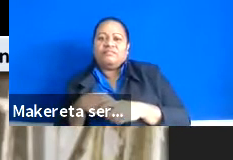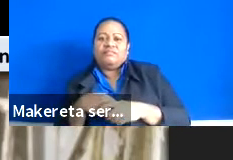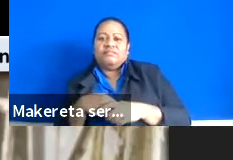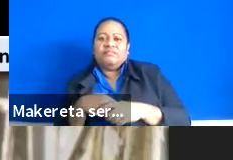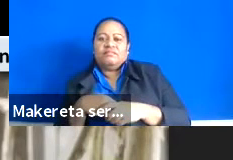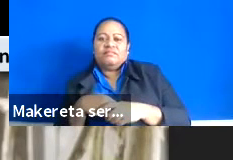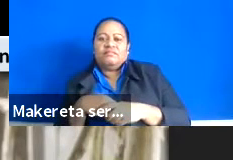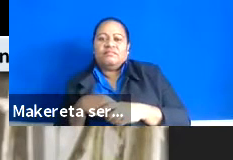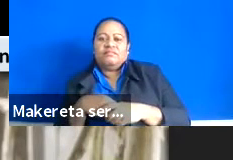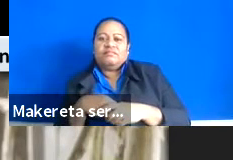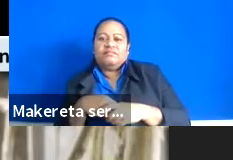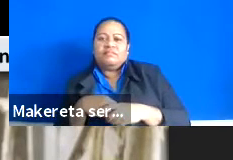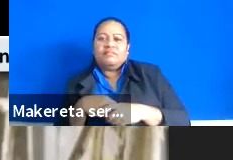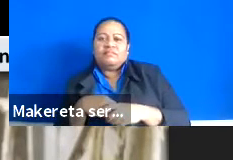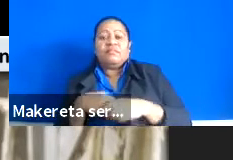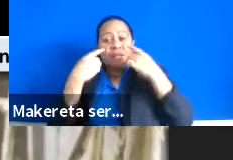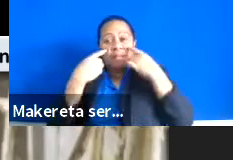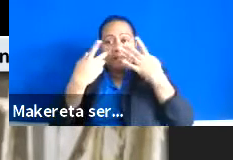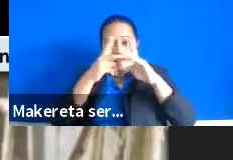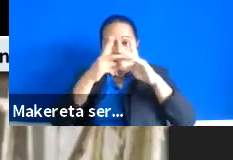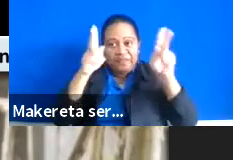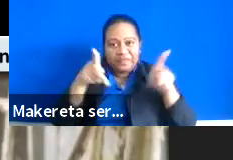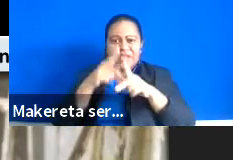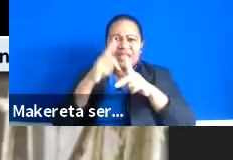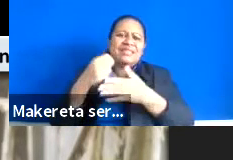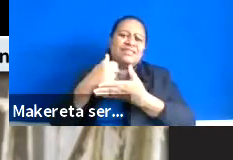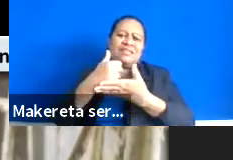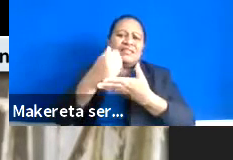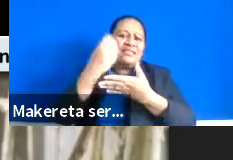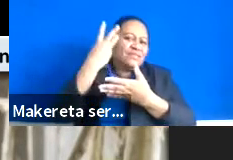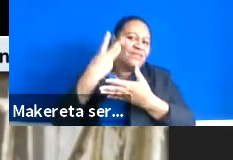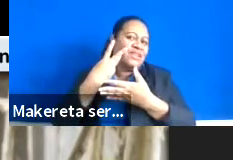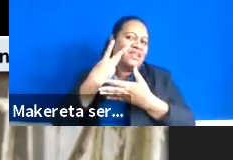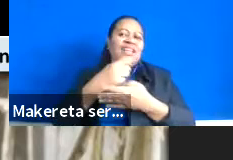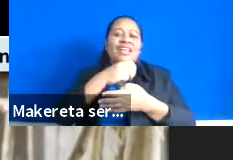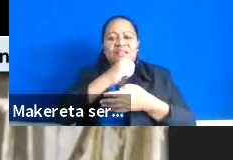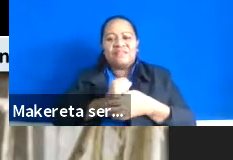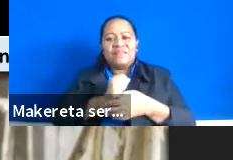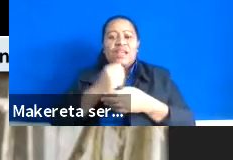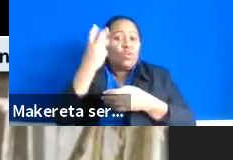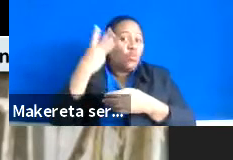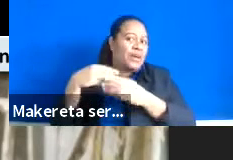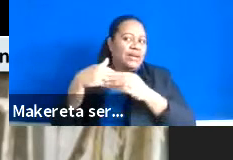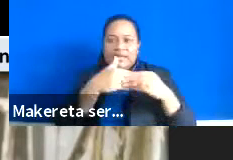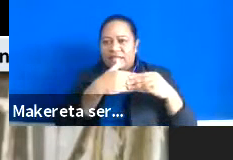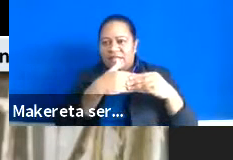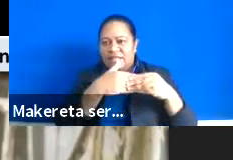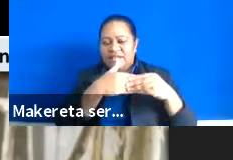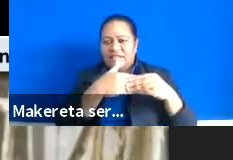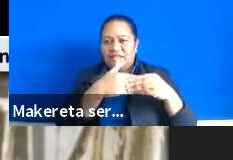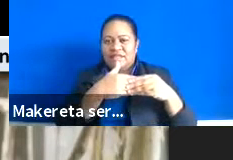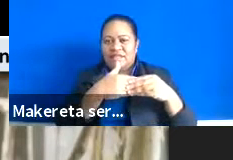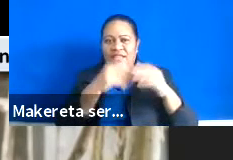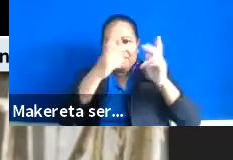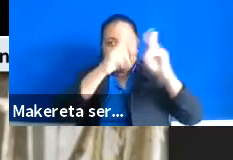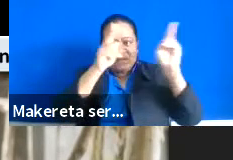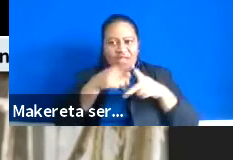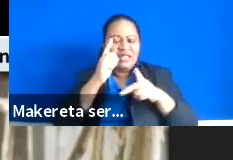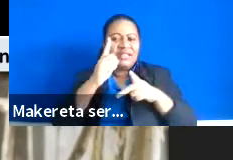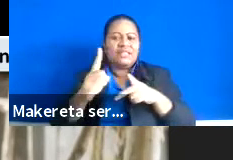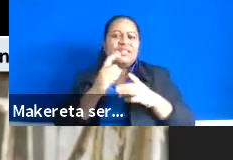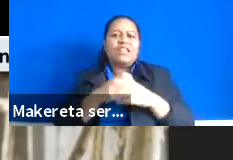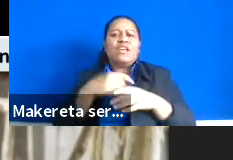Next this slide is showing the support. This slide is showing women leadership. This slide is showing that women are still continuing